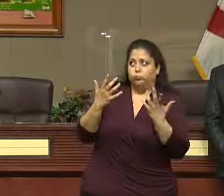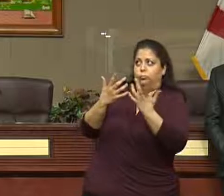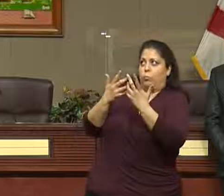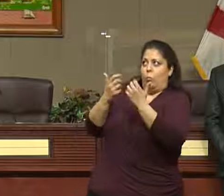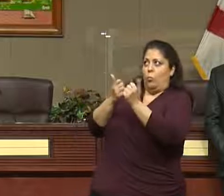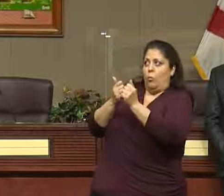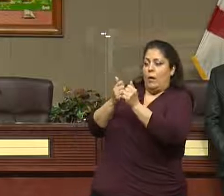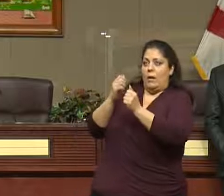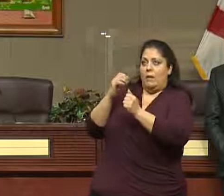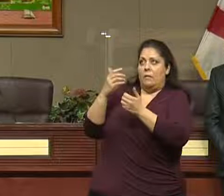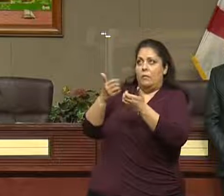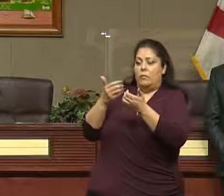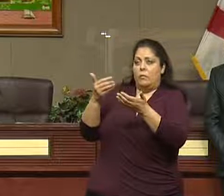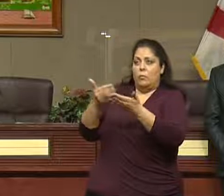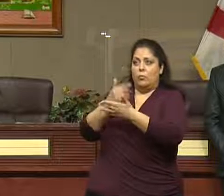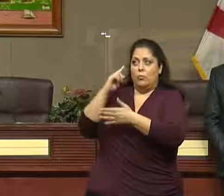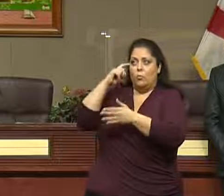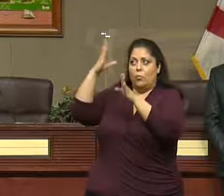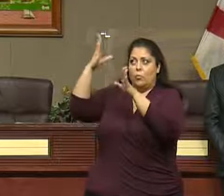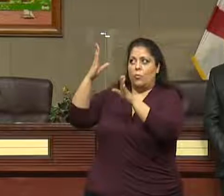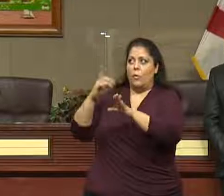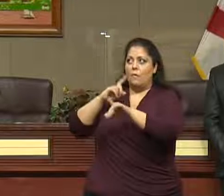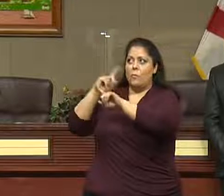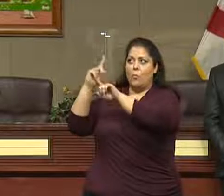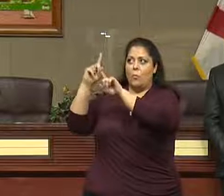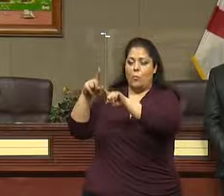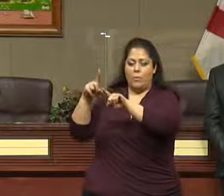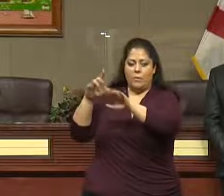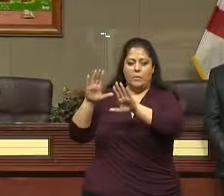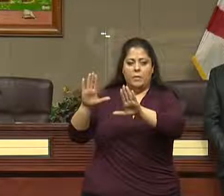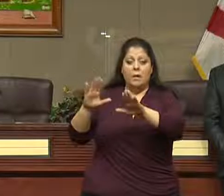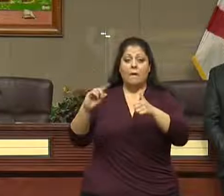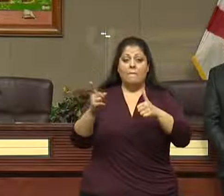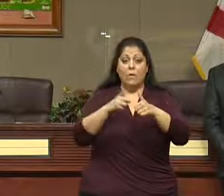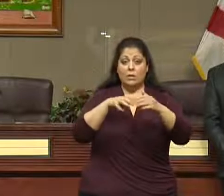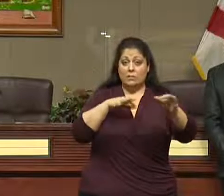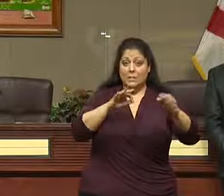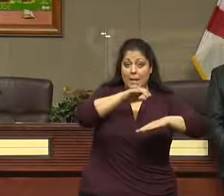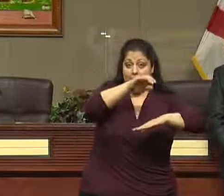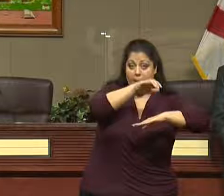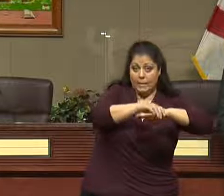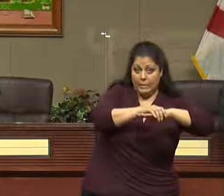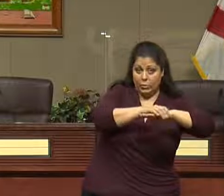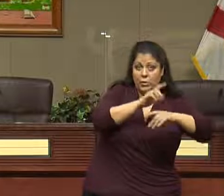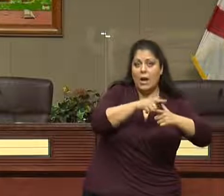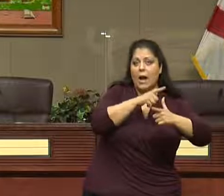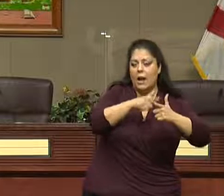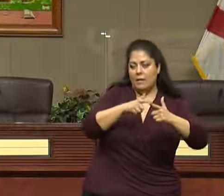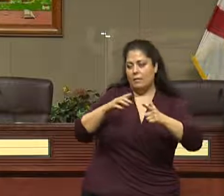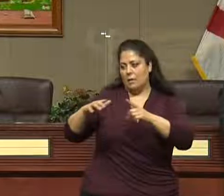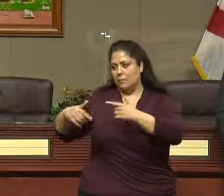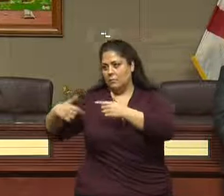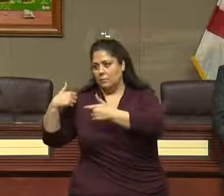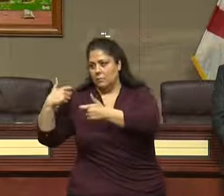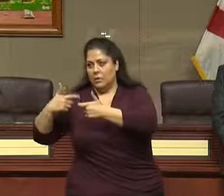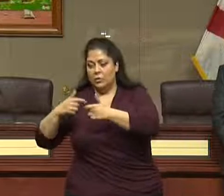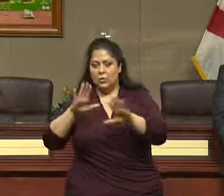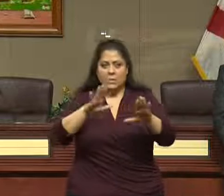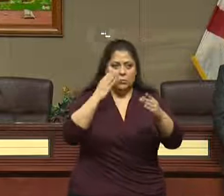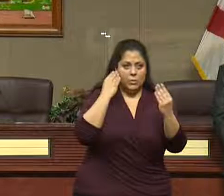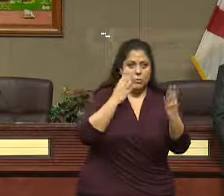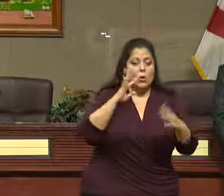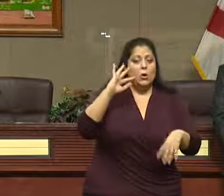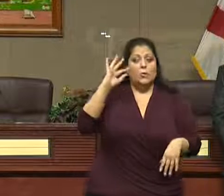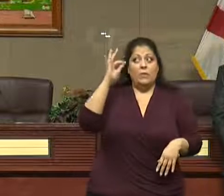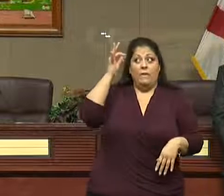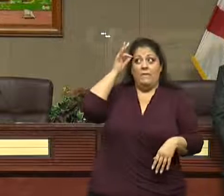the executive order from the governor. Let me explain one thing in English first, and then I will add it. With the federal site, it's important to know that